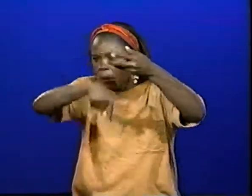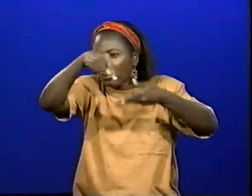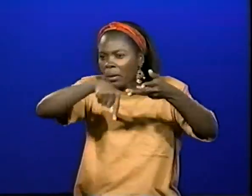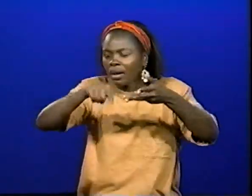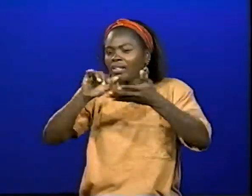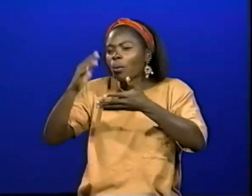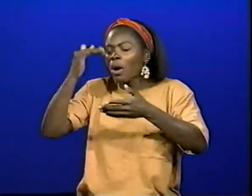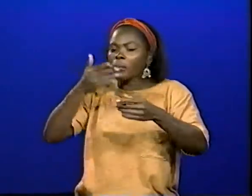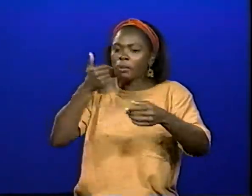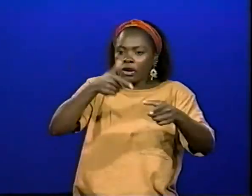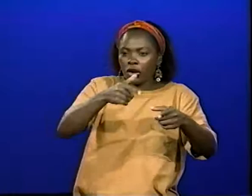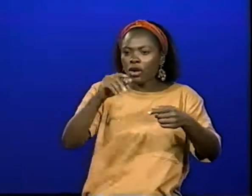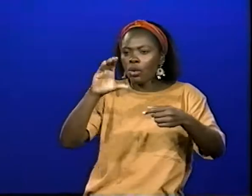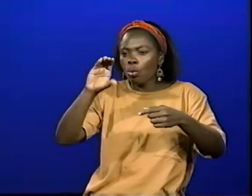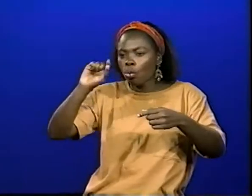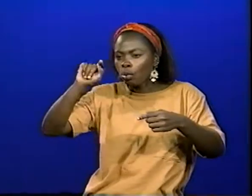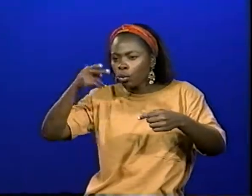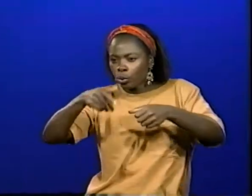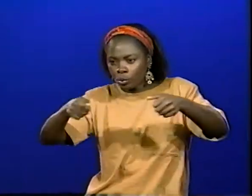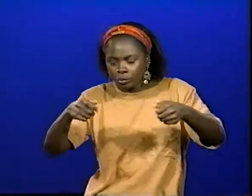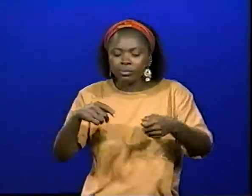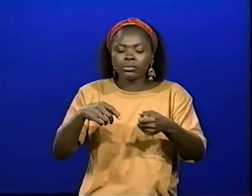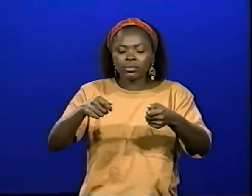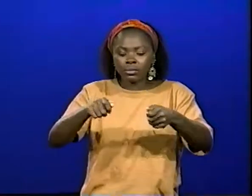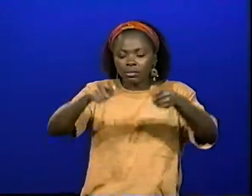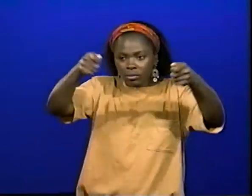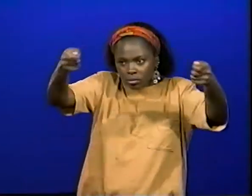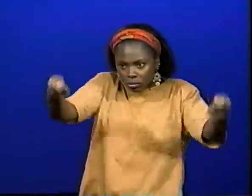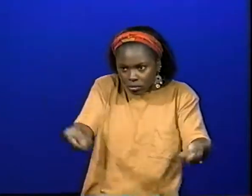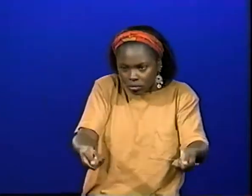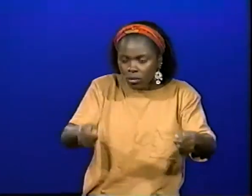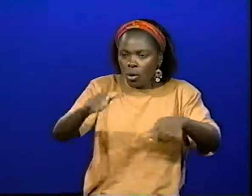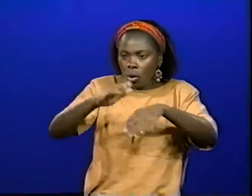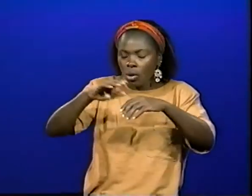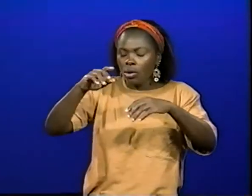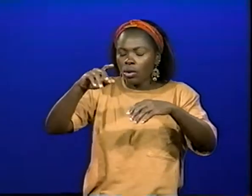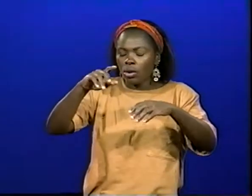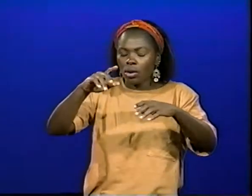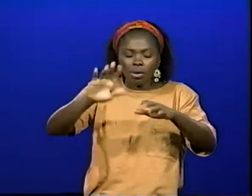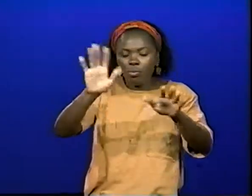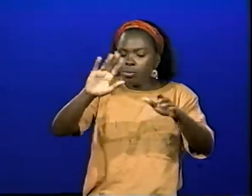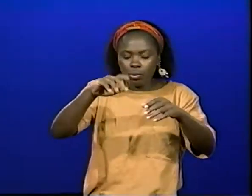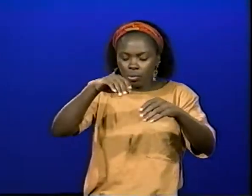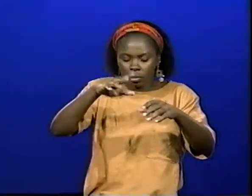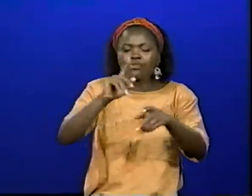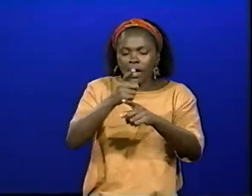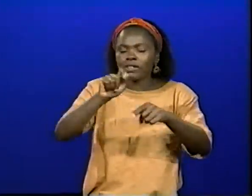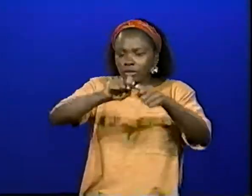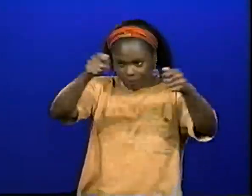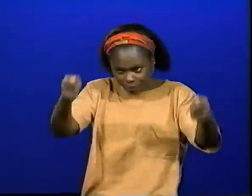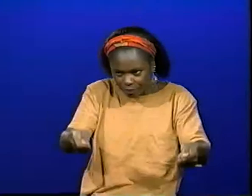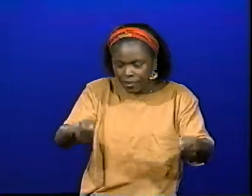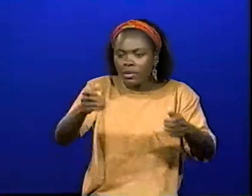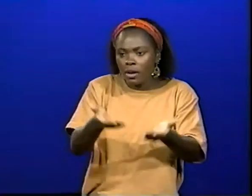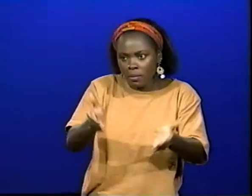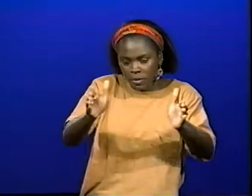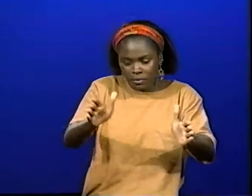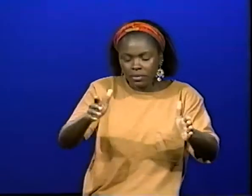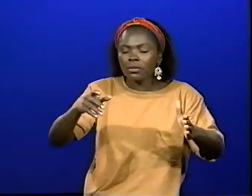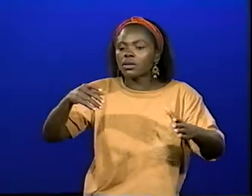cheesecloth types of can get holes in it when you use it. The carrots will poke holes through the cloth, so you need something with smaller holes in it. Cover the bowl